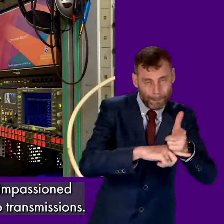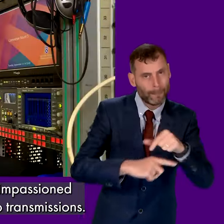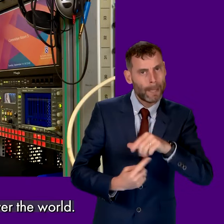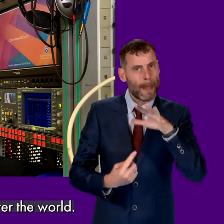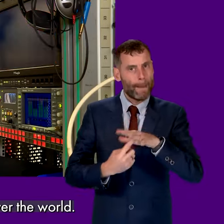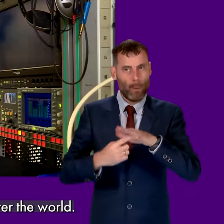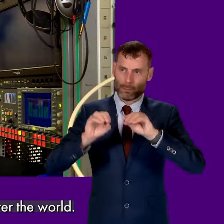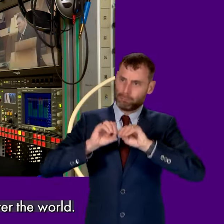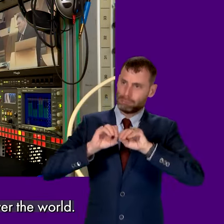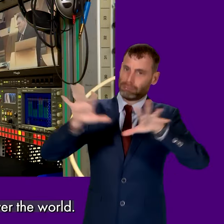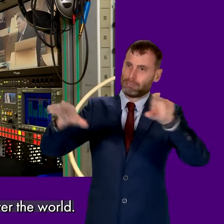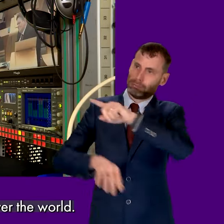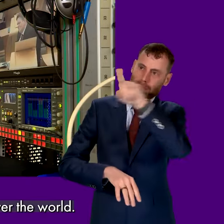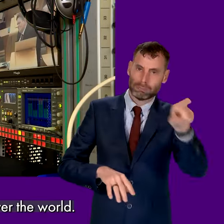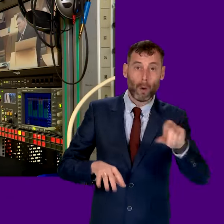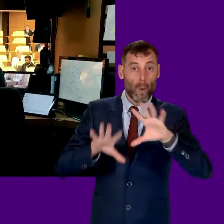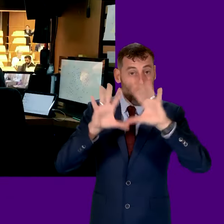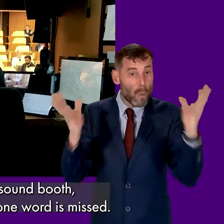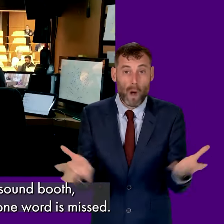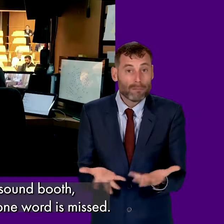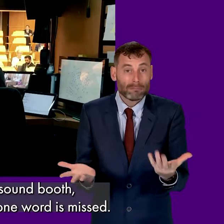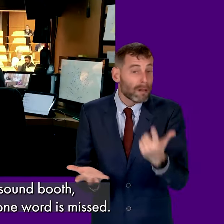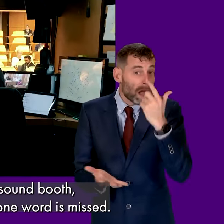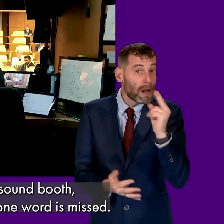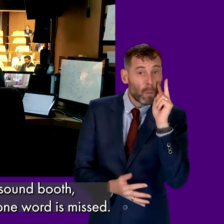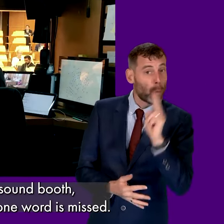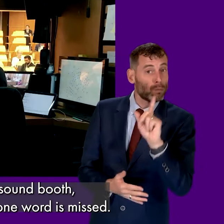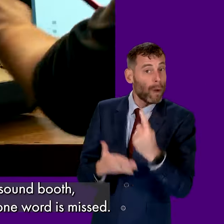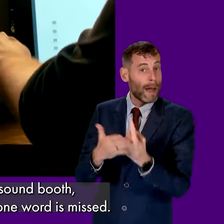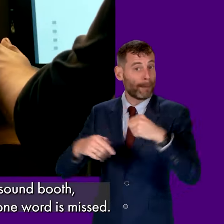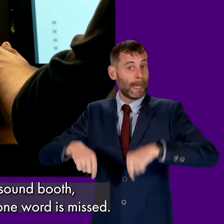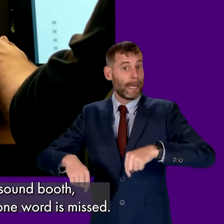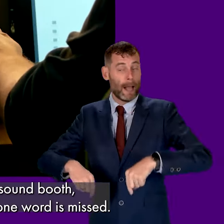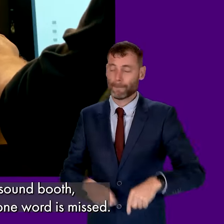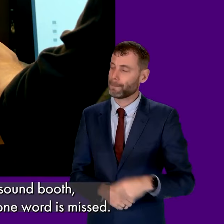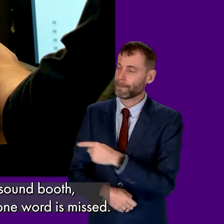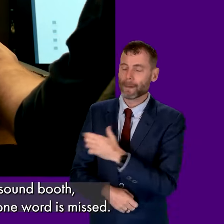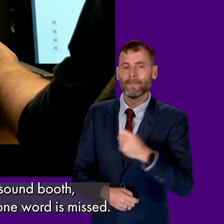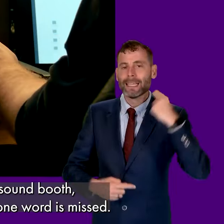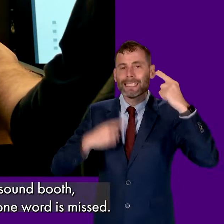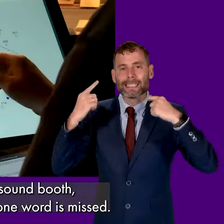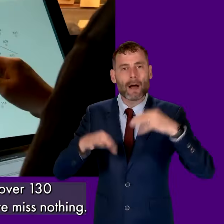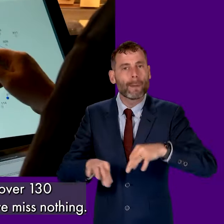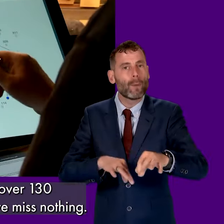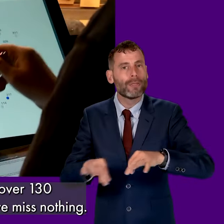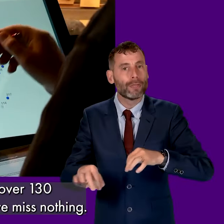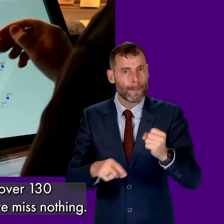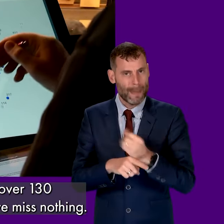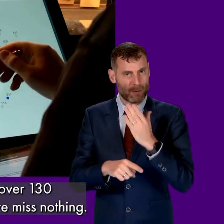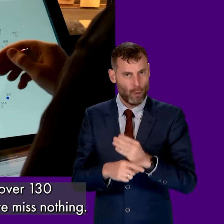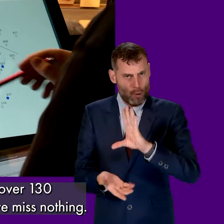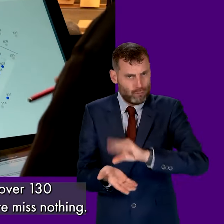transmissions, viewed all over the world. From this, our sound booth, we ensure that not one word is missed, and with